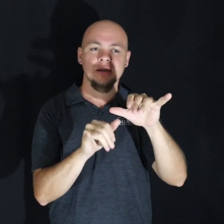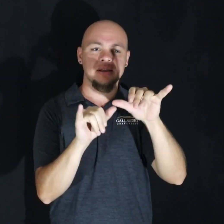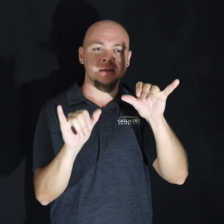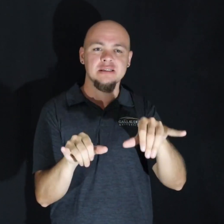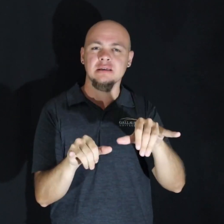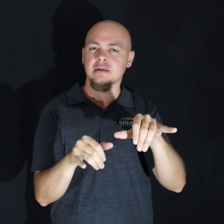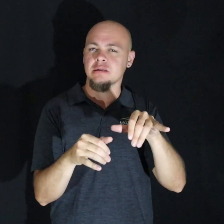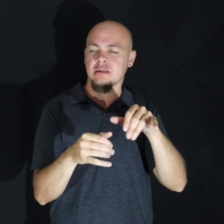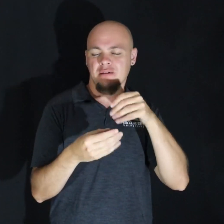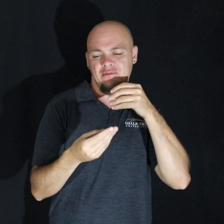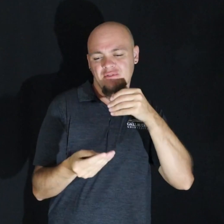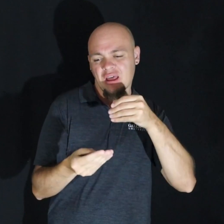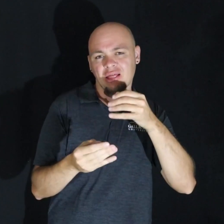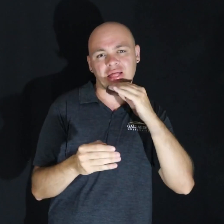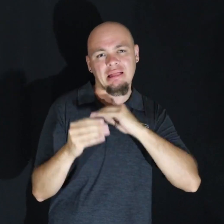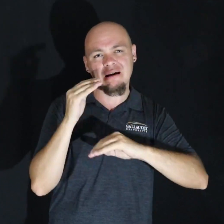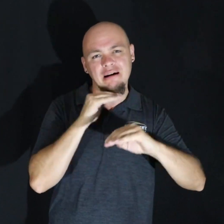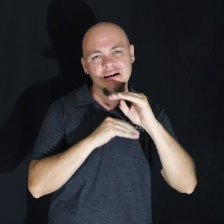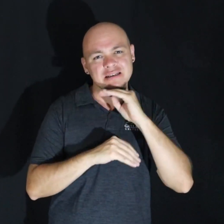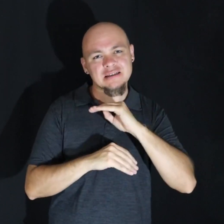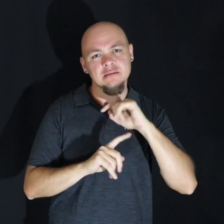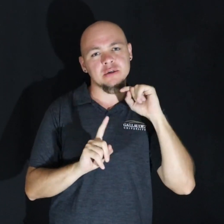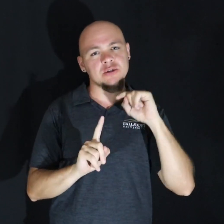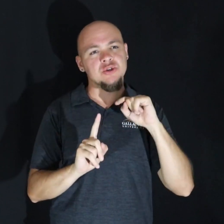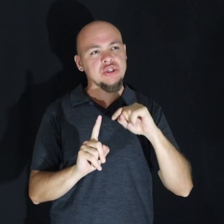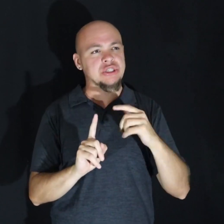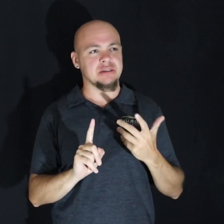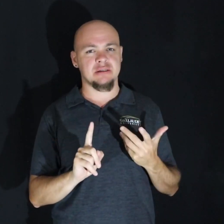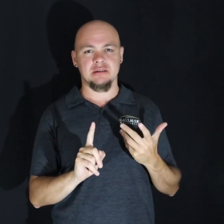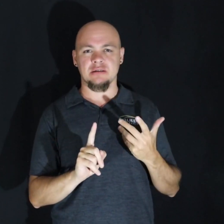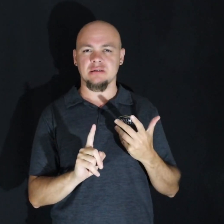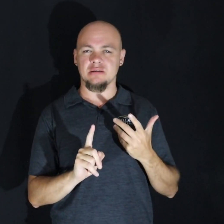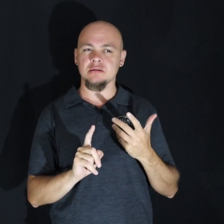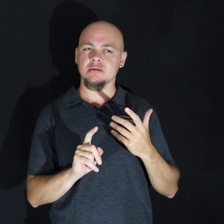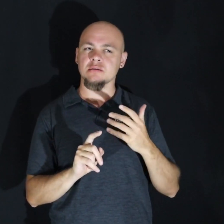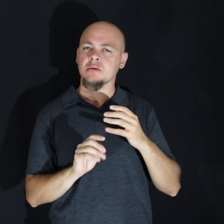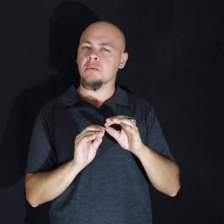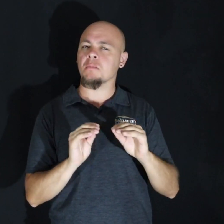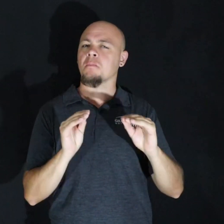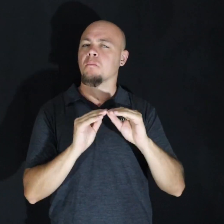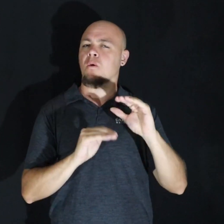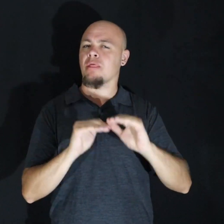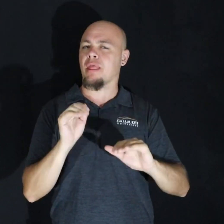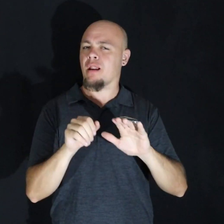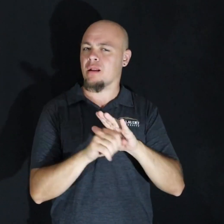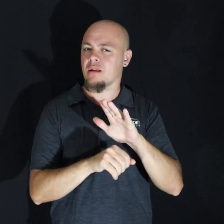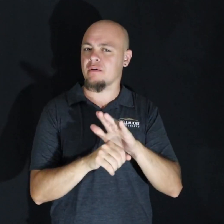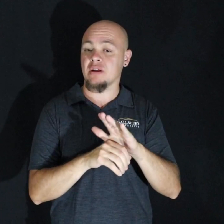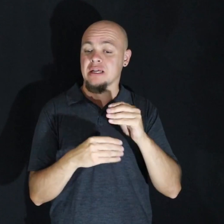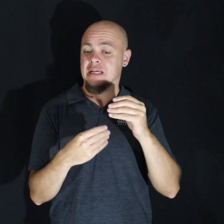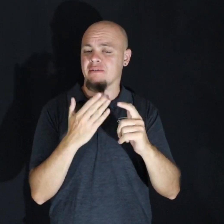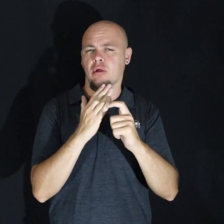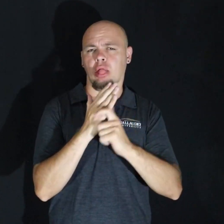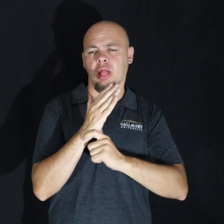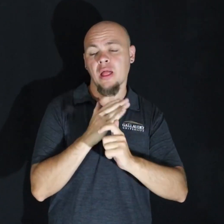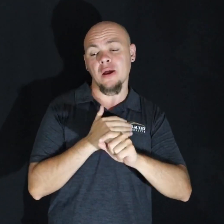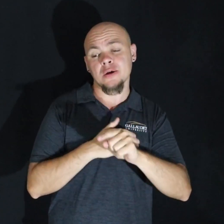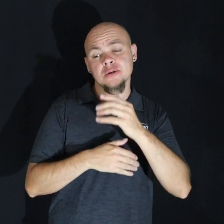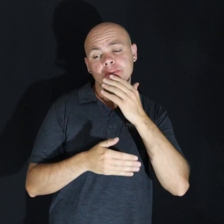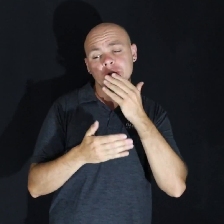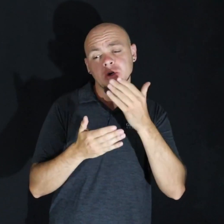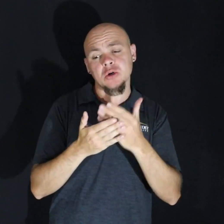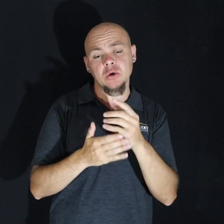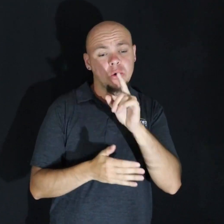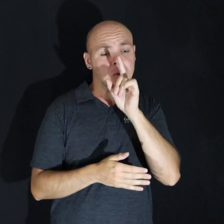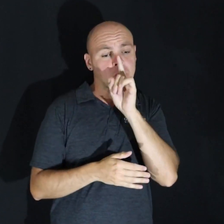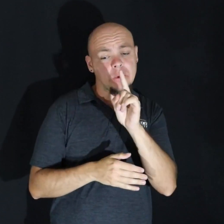her lies. But she is a more than enough woman. They gave her a manual on how to be a good,